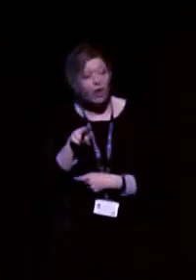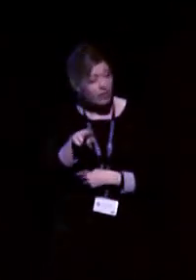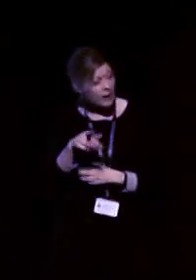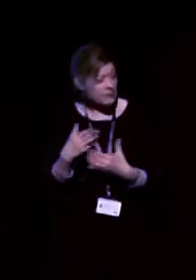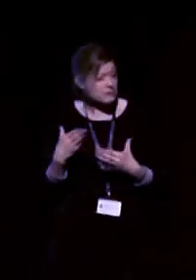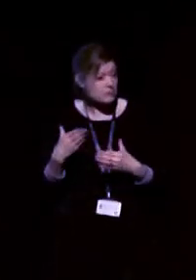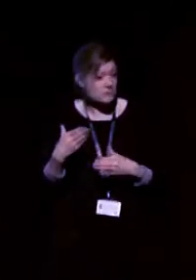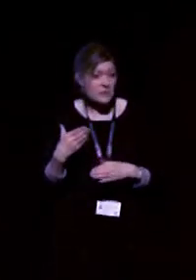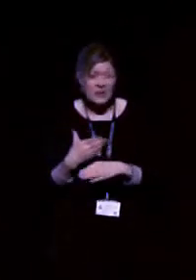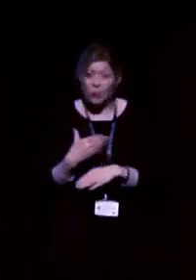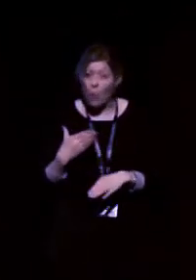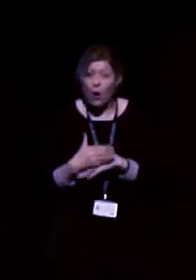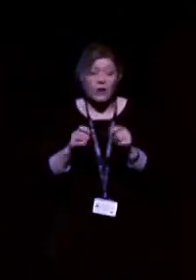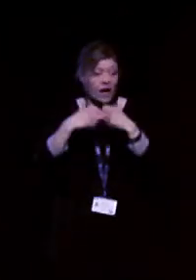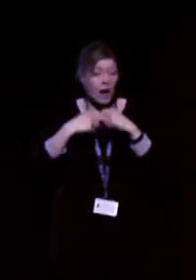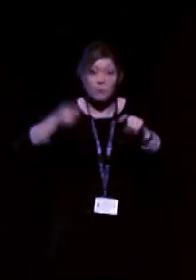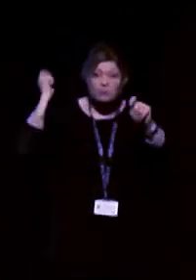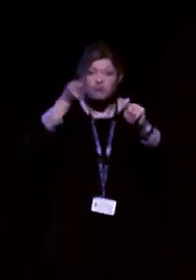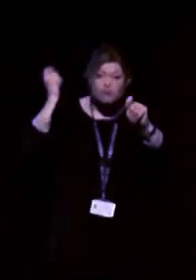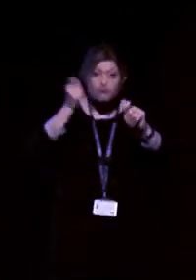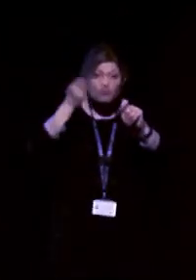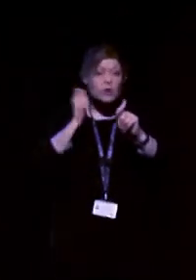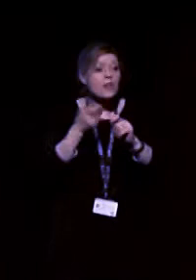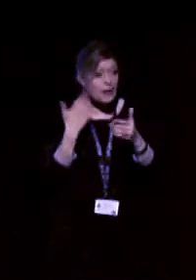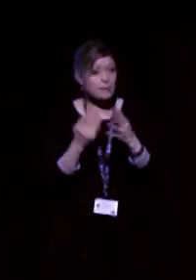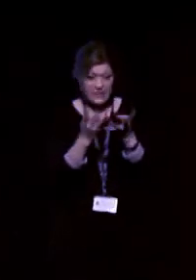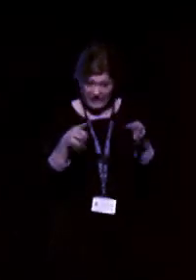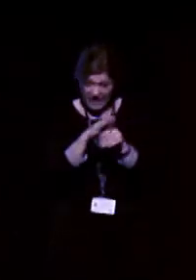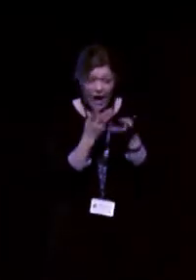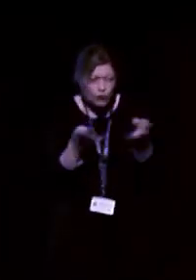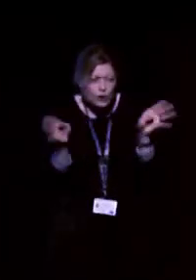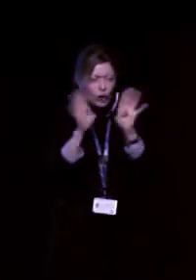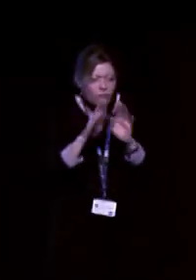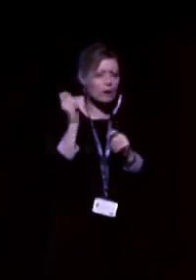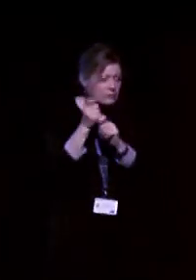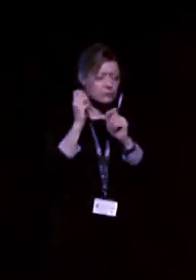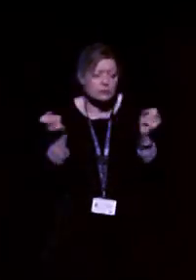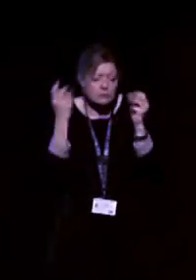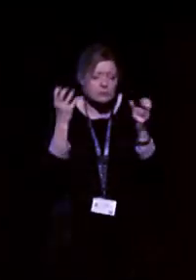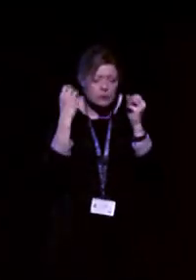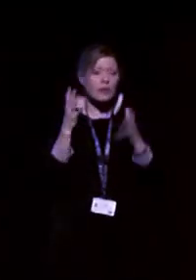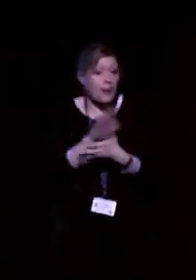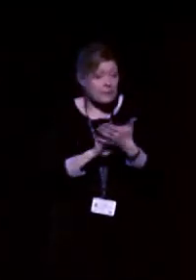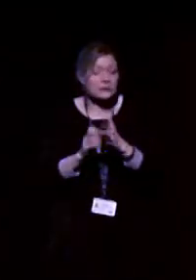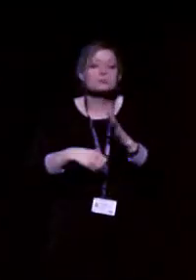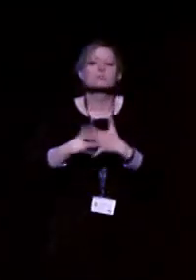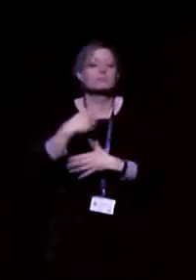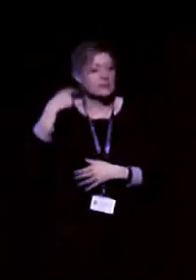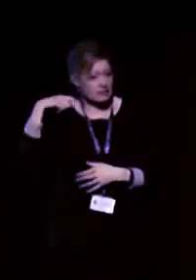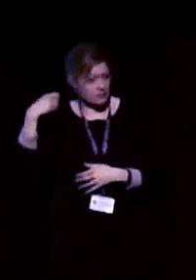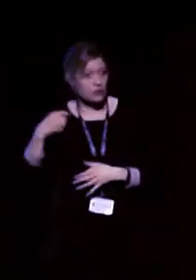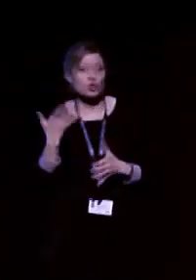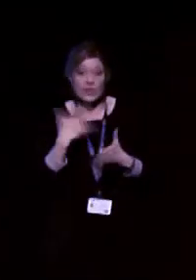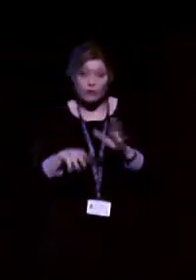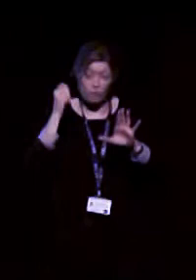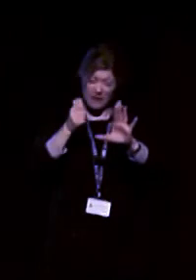hammering cupboards within a confined noise that has caused them to get the emergence of tinnitus from that